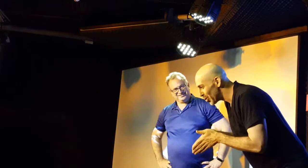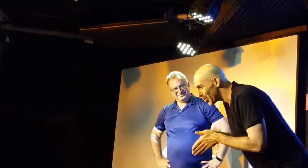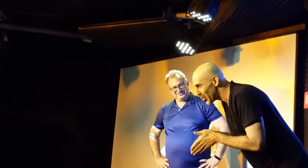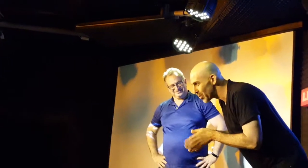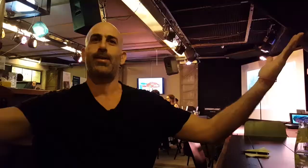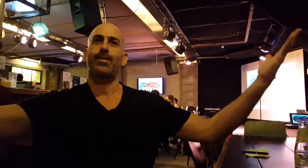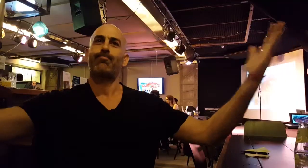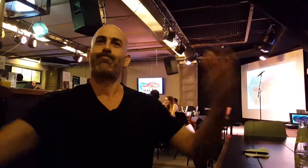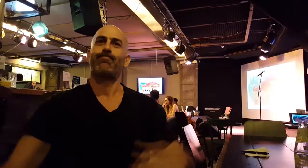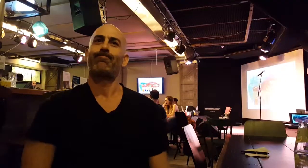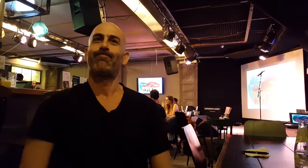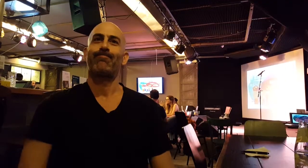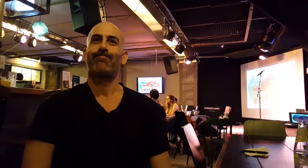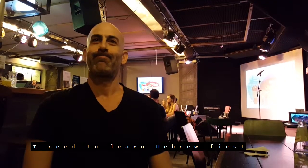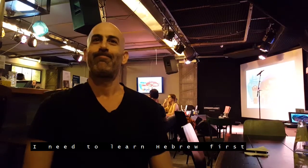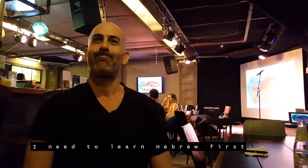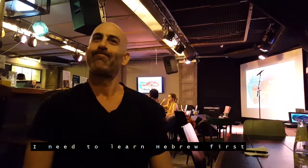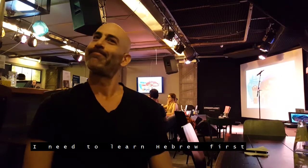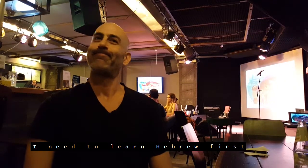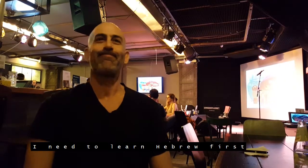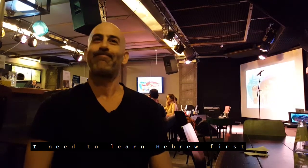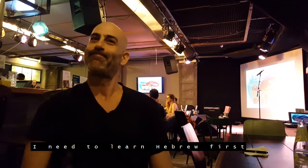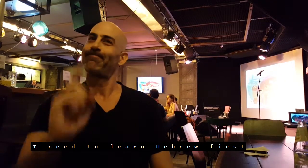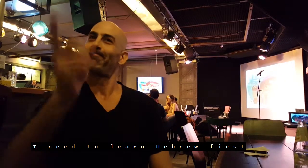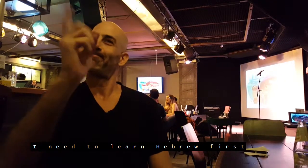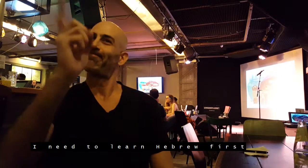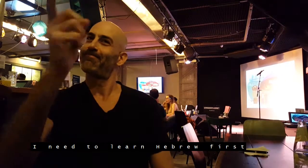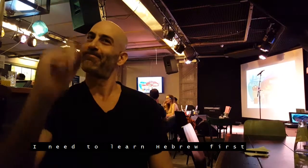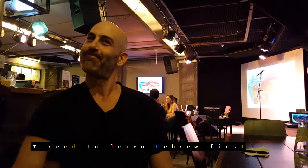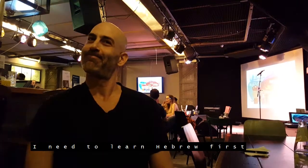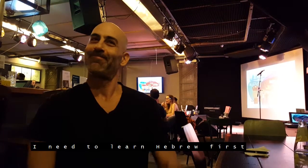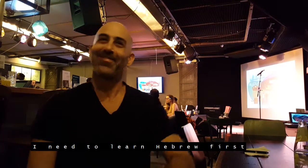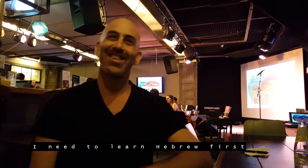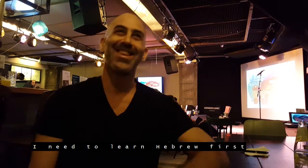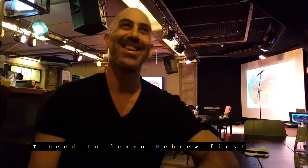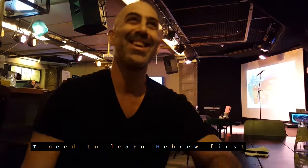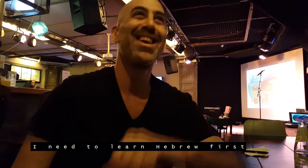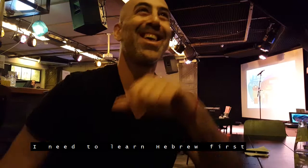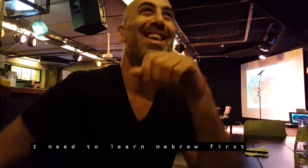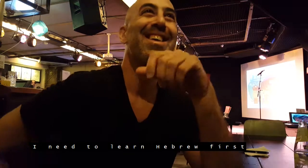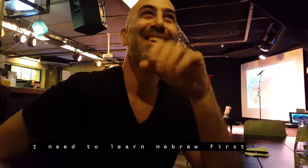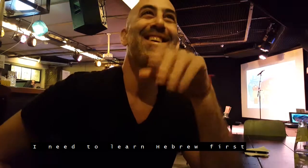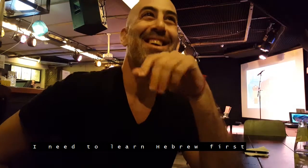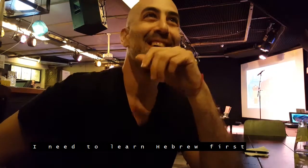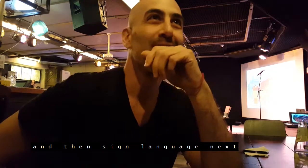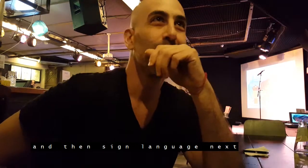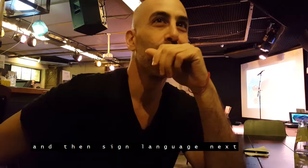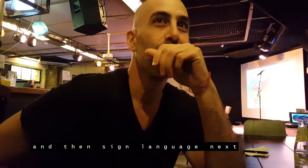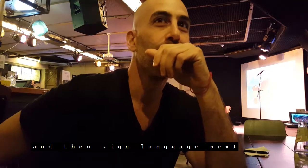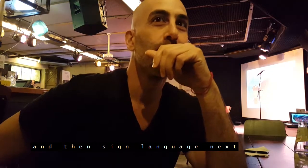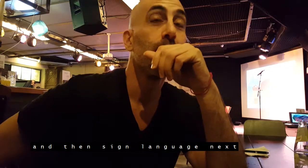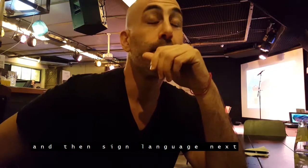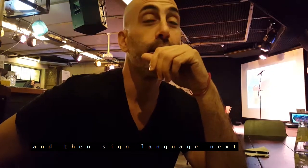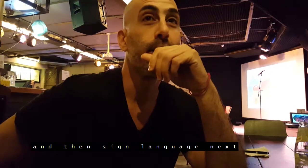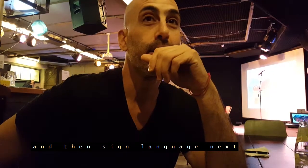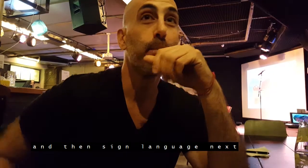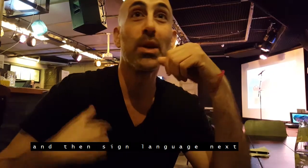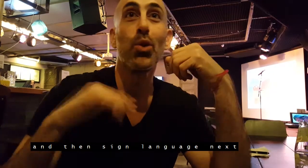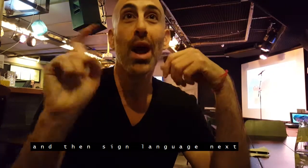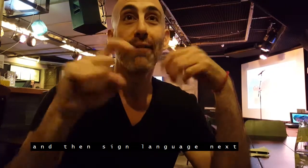language. Okay, I'm going to learn. I need to learn Hebrew first, and then sign language